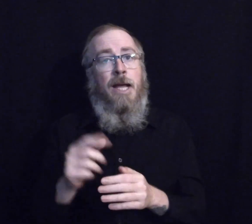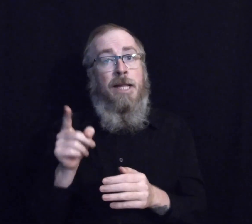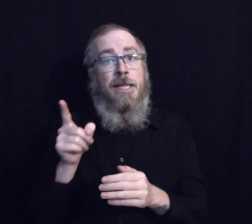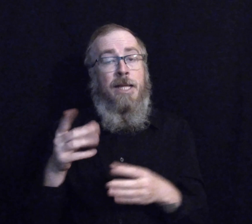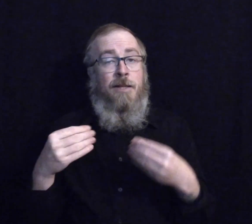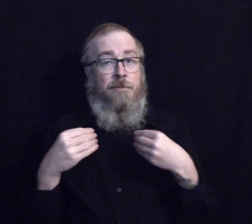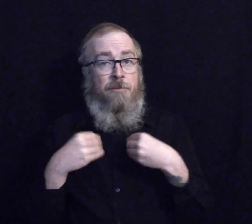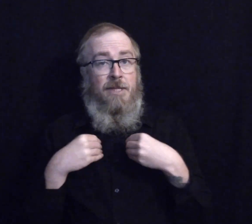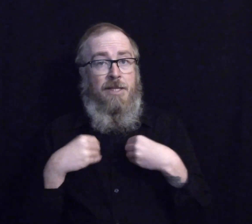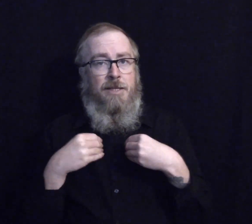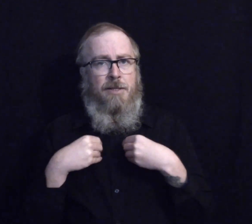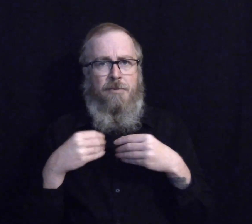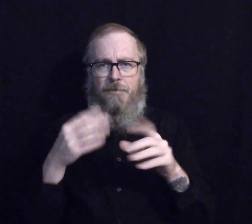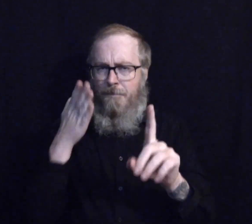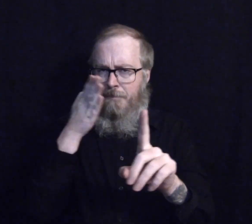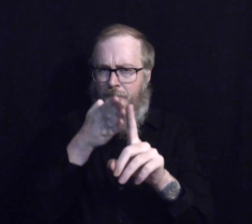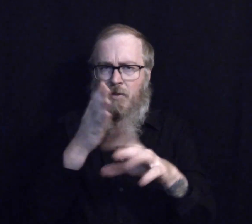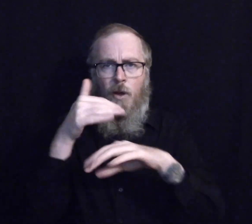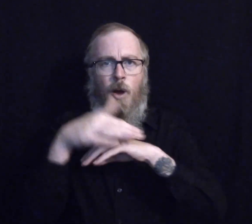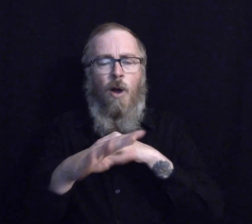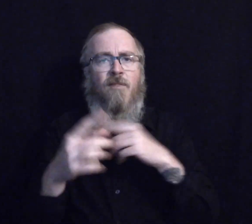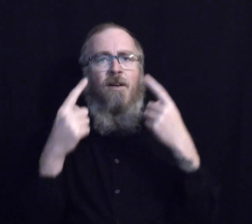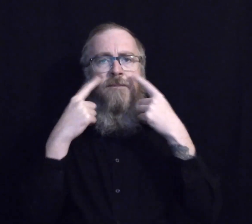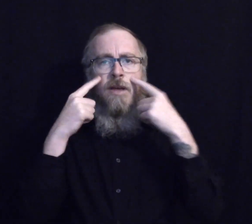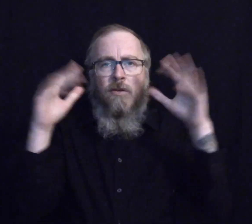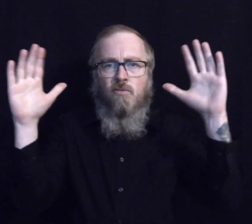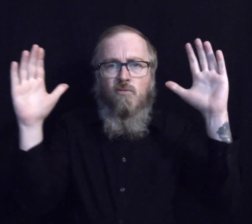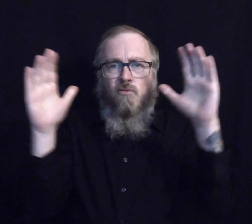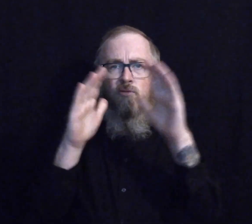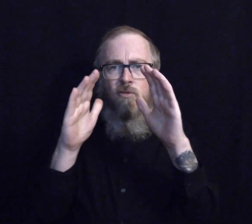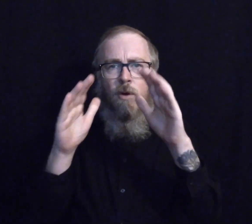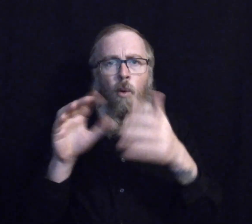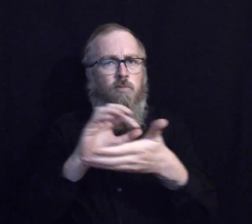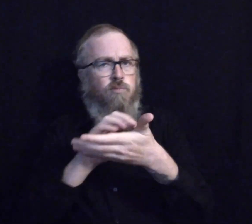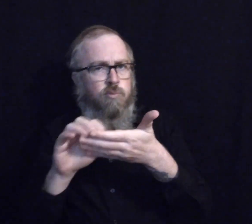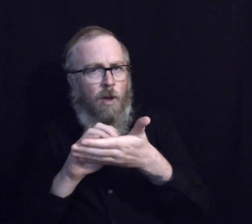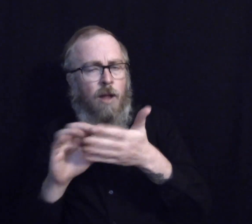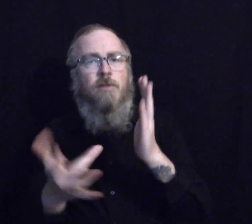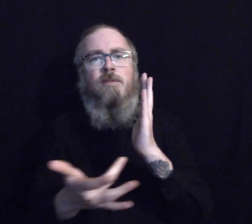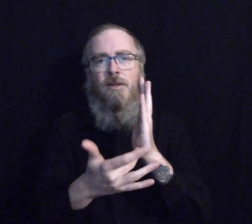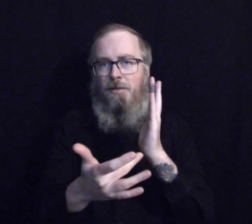Quantum's business is focused specifically on low vision and Braille technology.